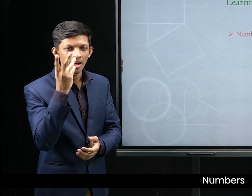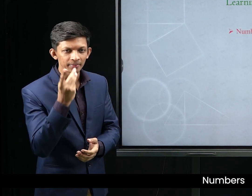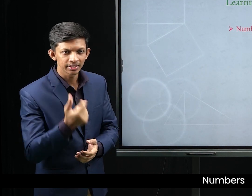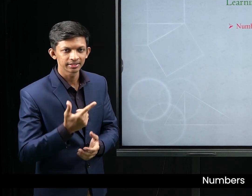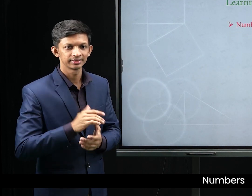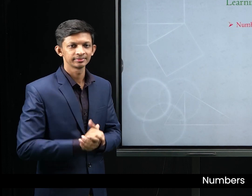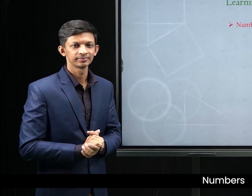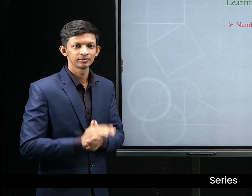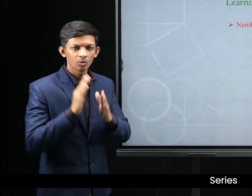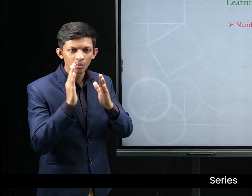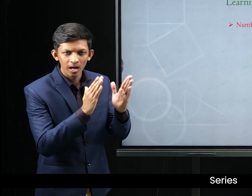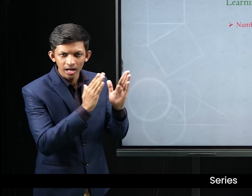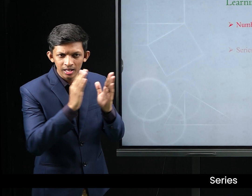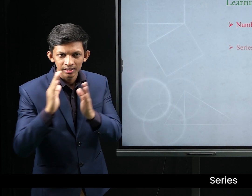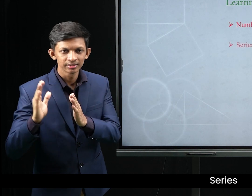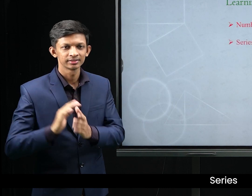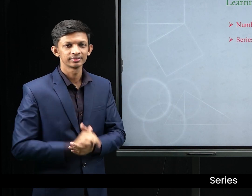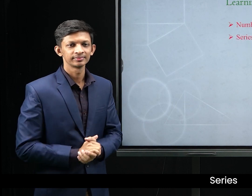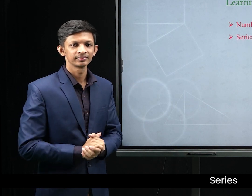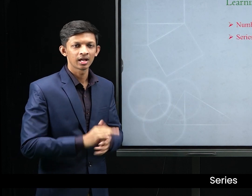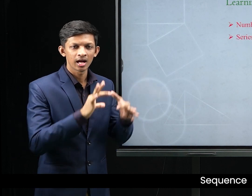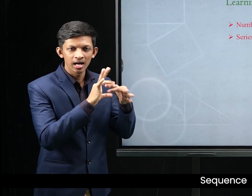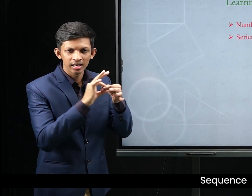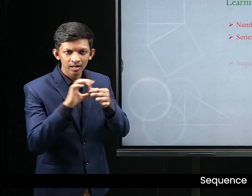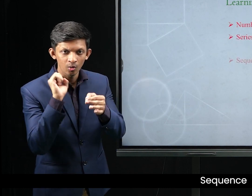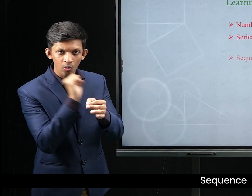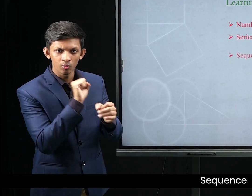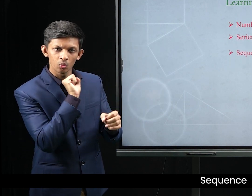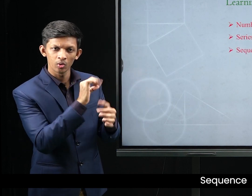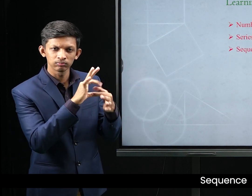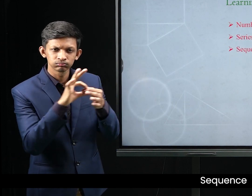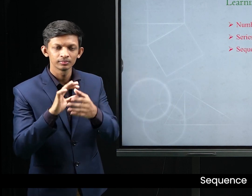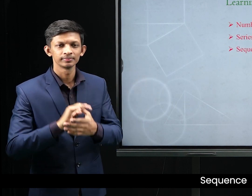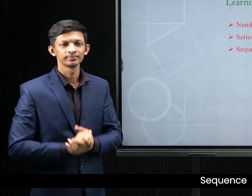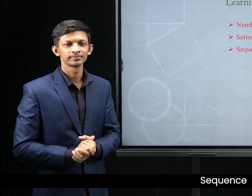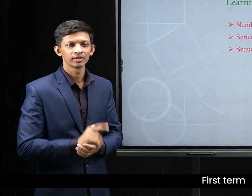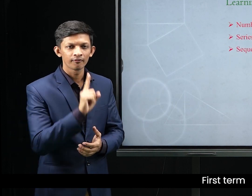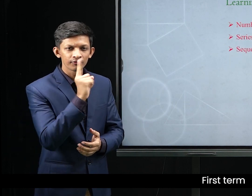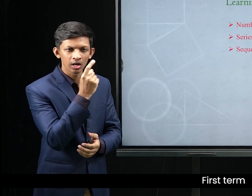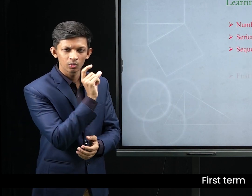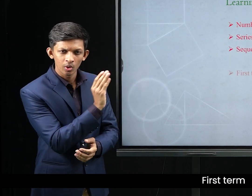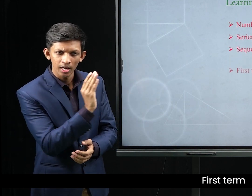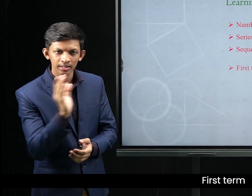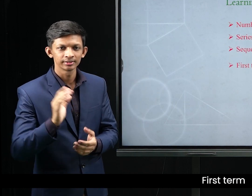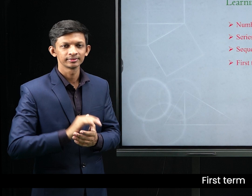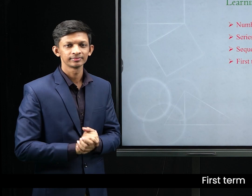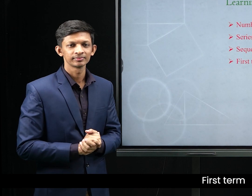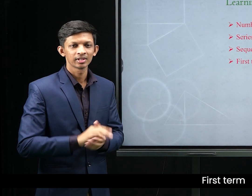numbers, series, sequence, first term,